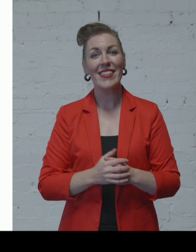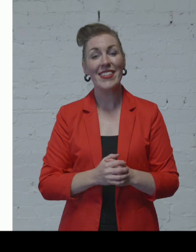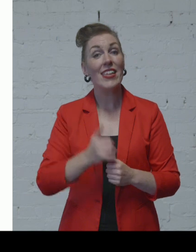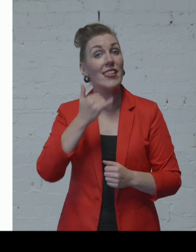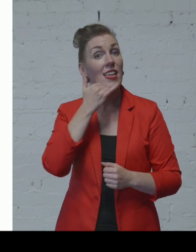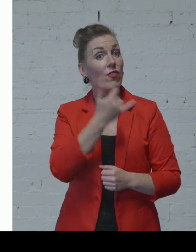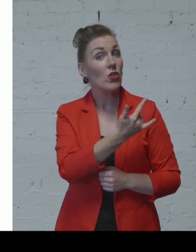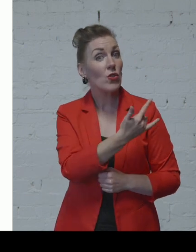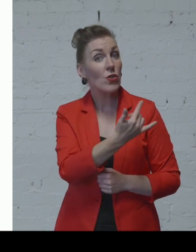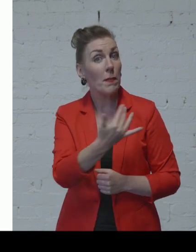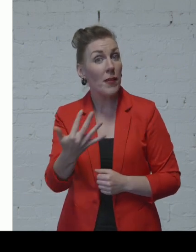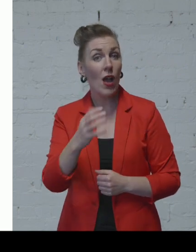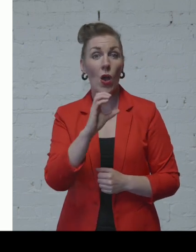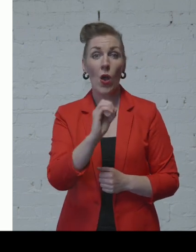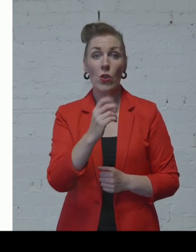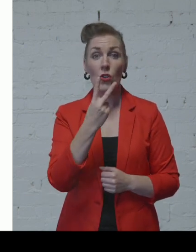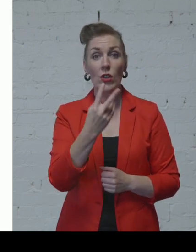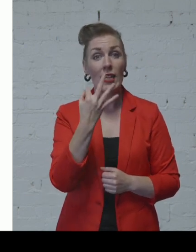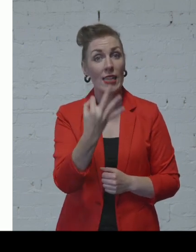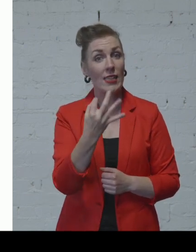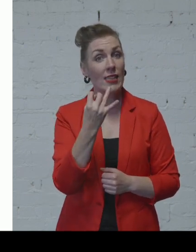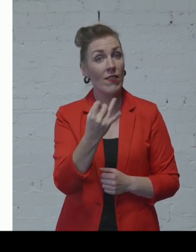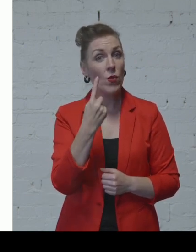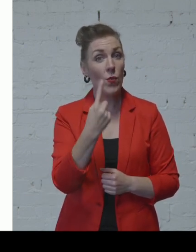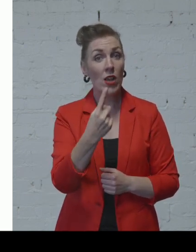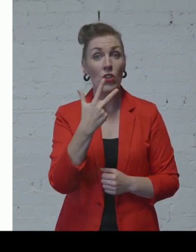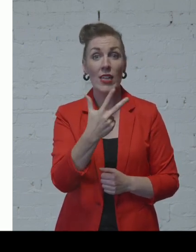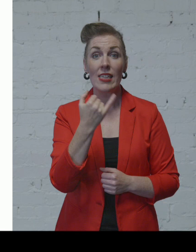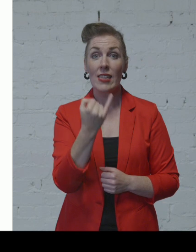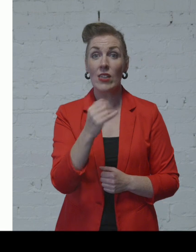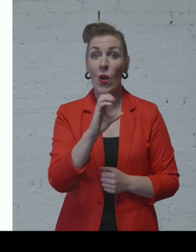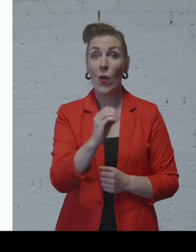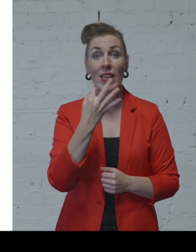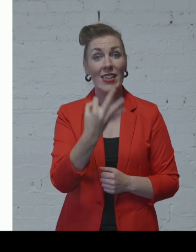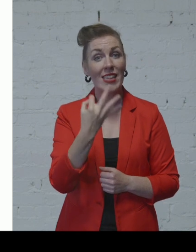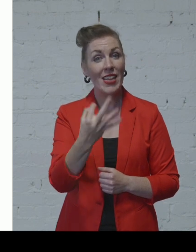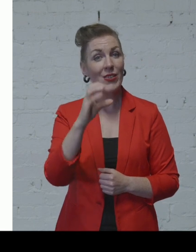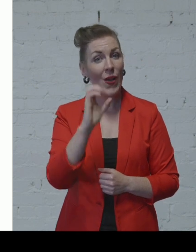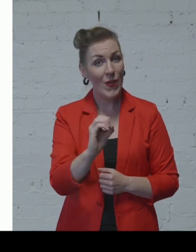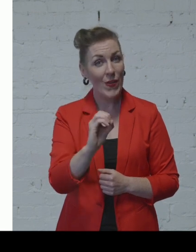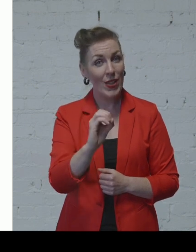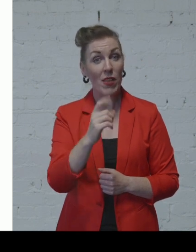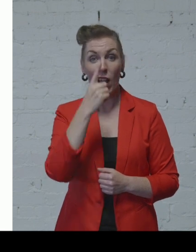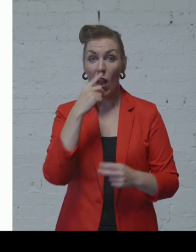Our telephone number is 028 71 360 880.